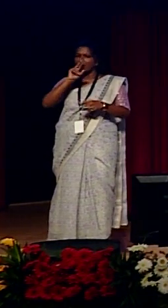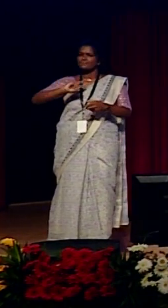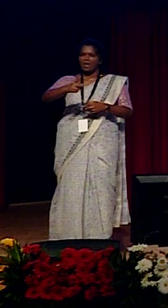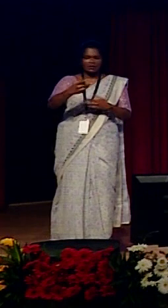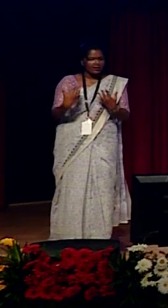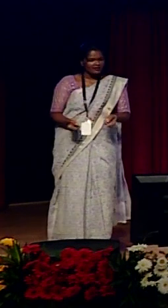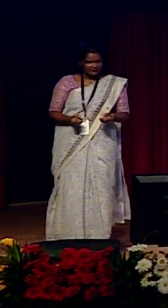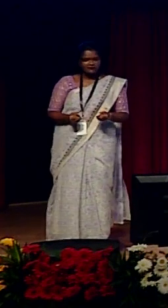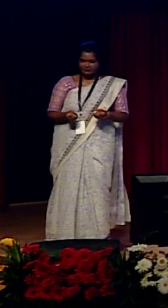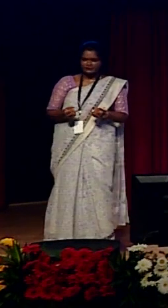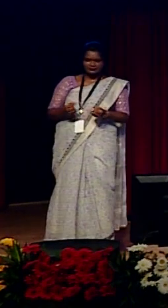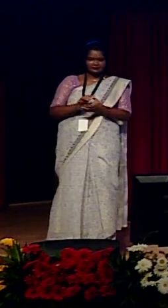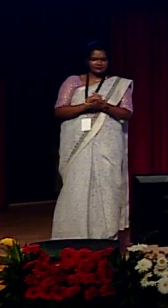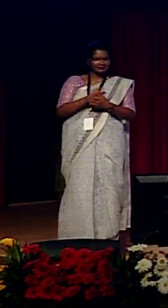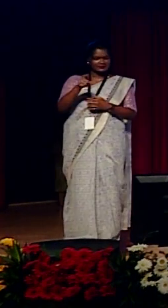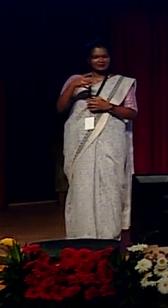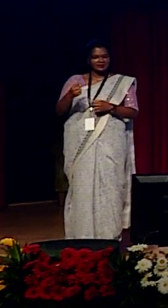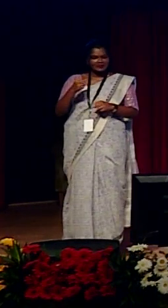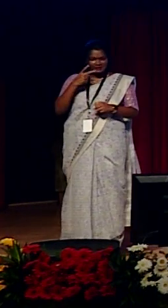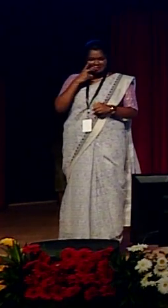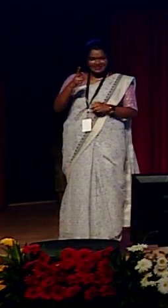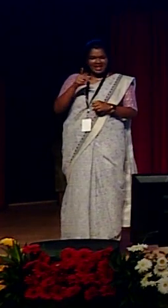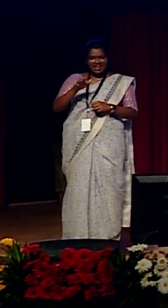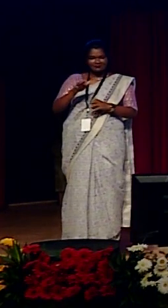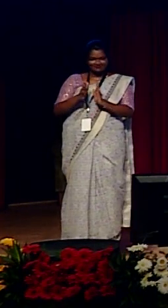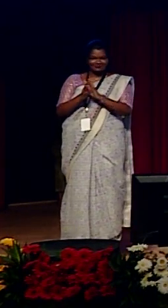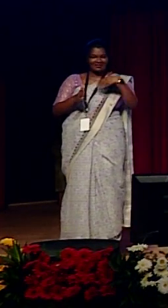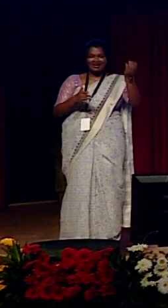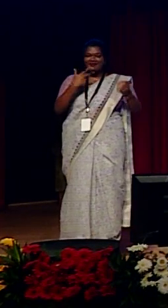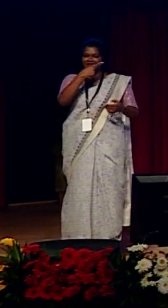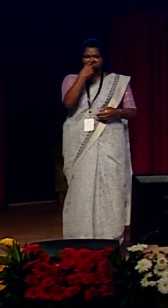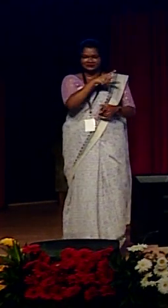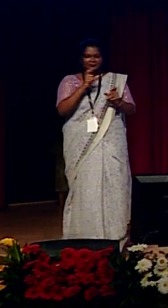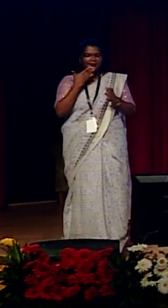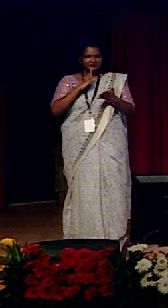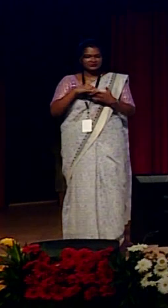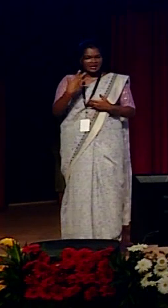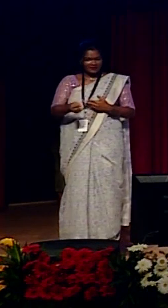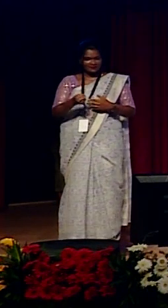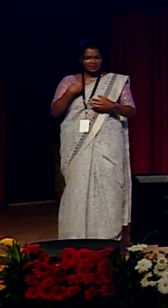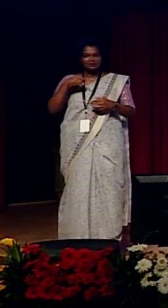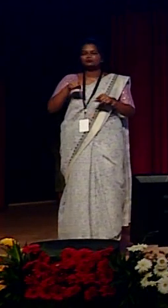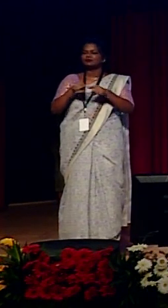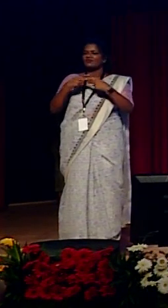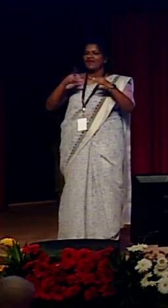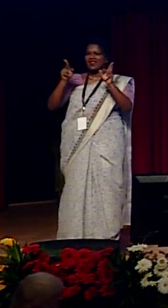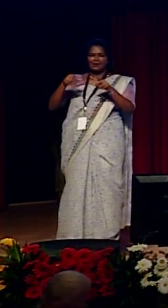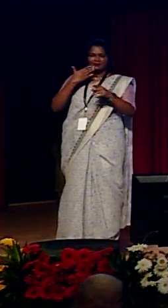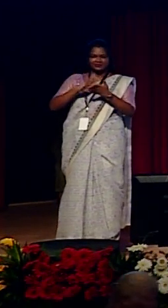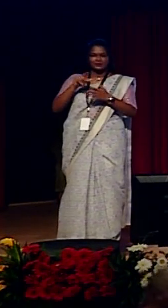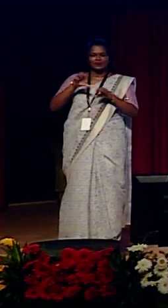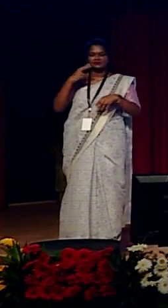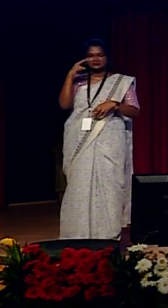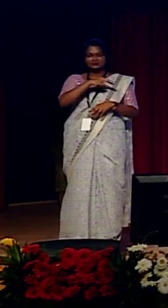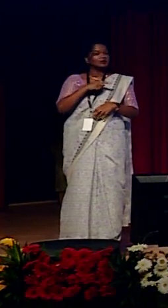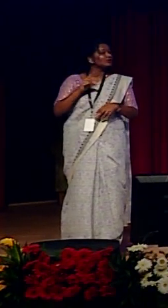empower this year. And the image that you see on the left is what we envision our final prototype to look like.